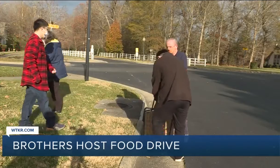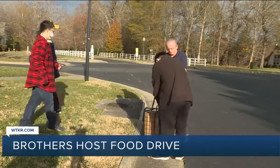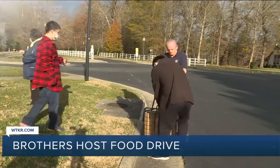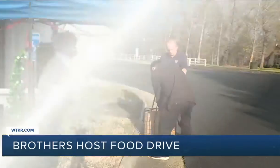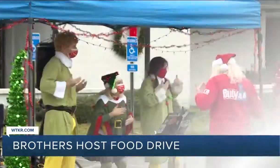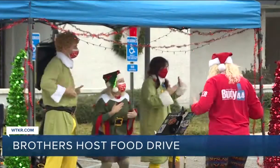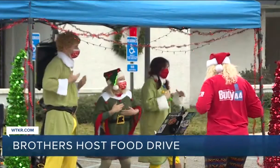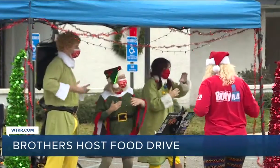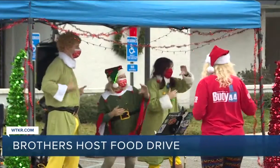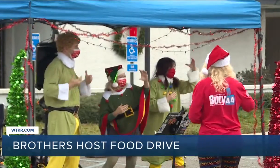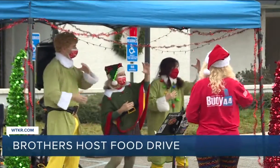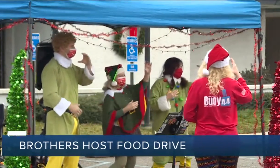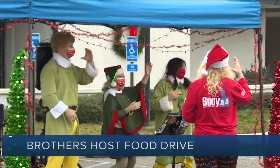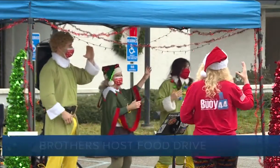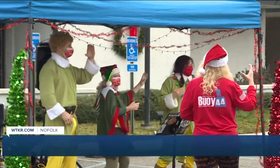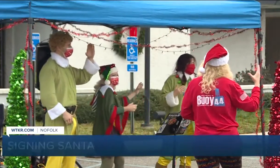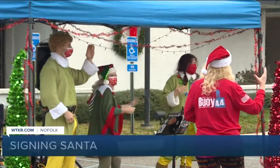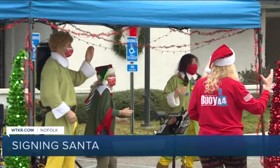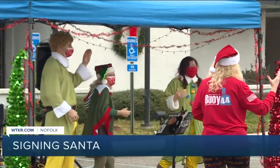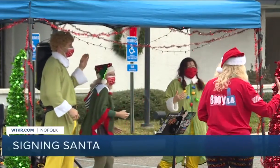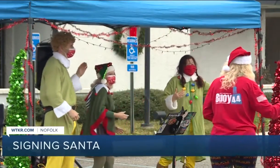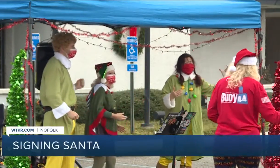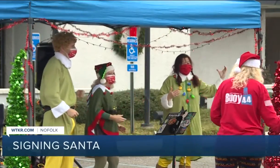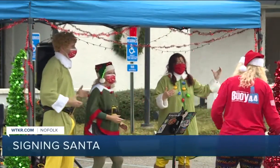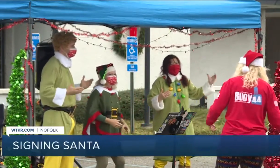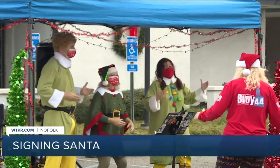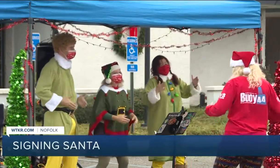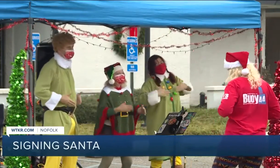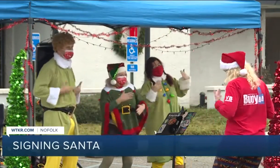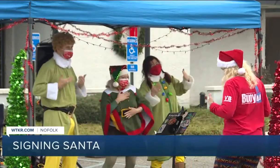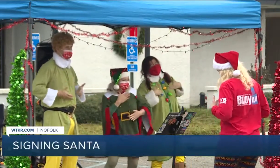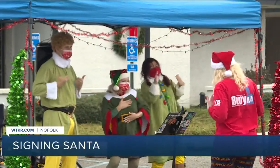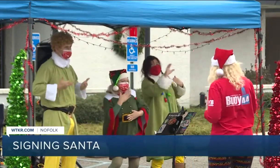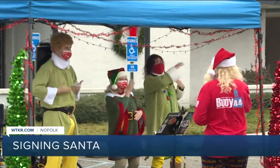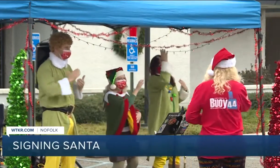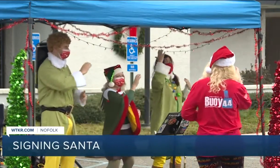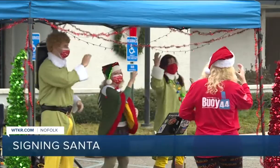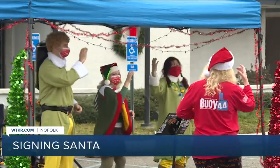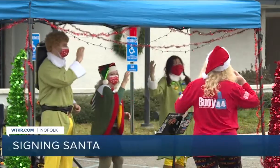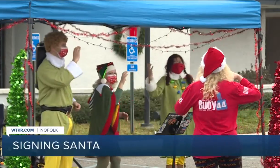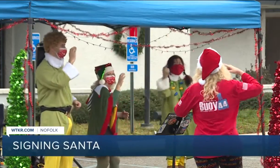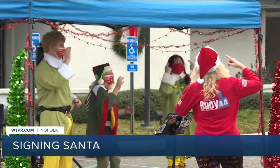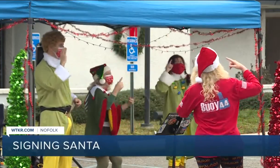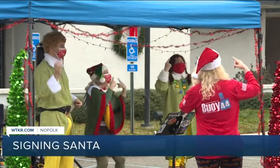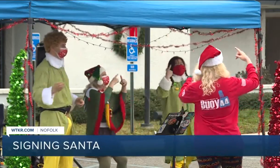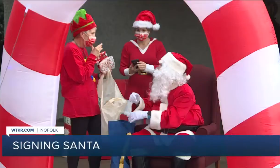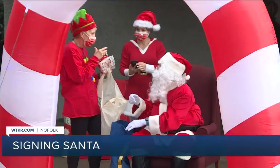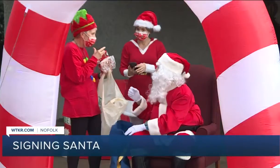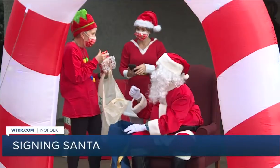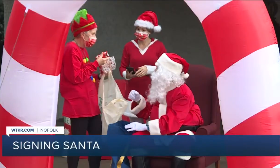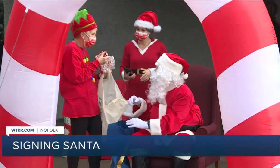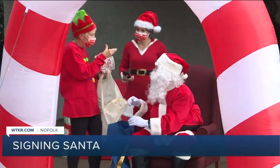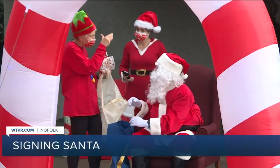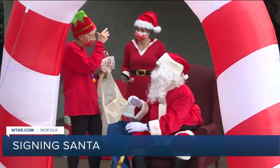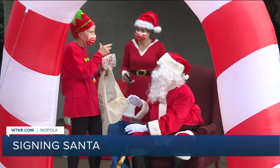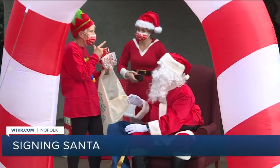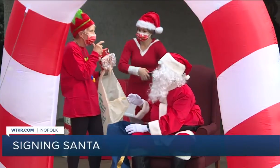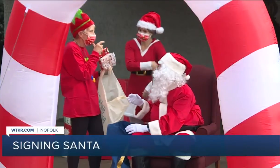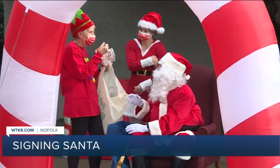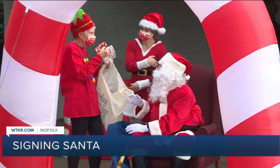Today, a local church hosted a holiday event for families with deaf or hard of hearing kids. The Church of the Good Shepherd in Norfolk teamed up with Families